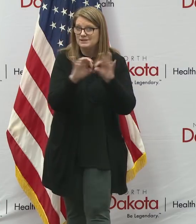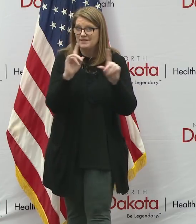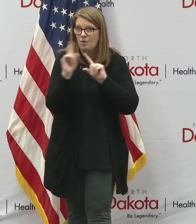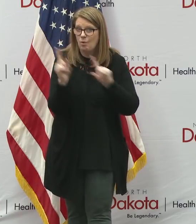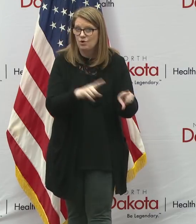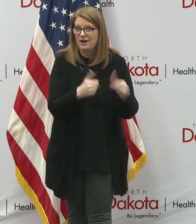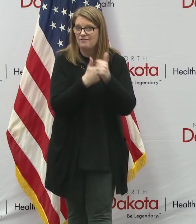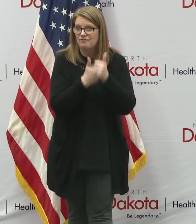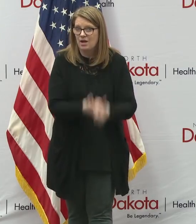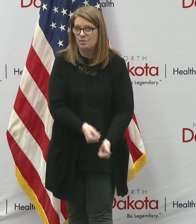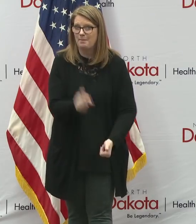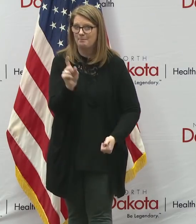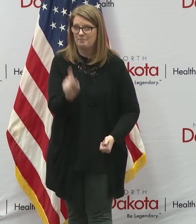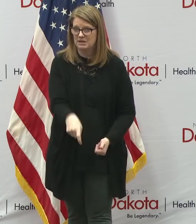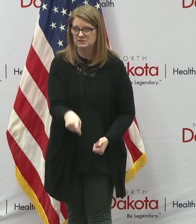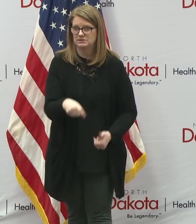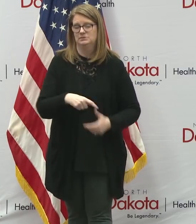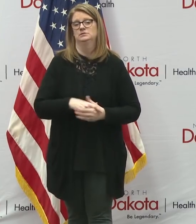adhere to it.